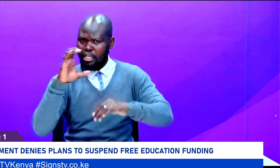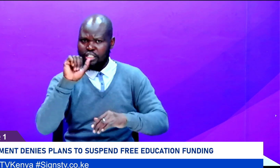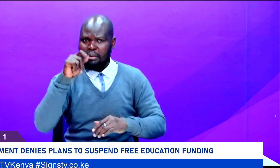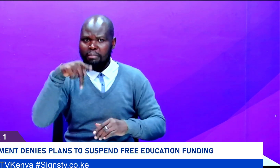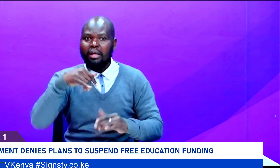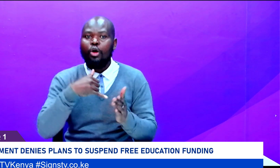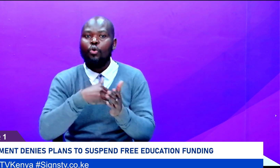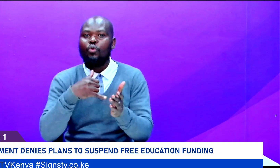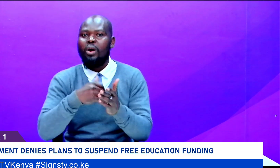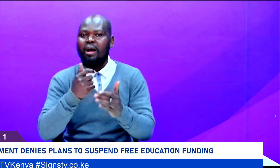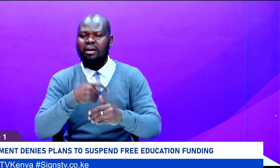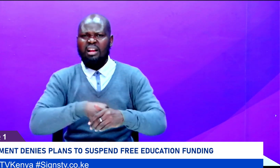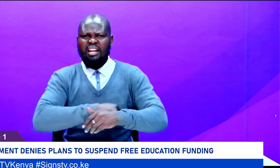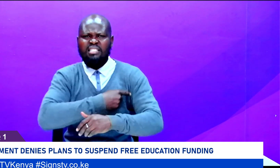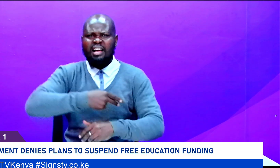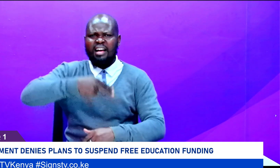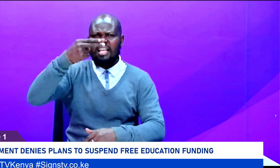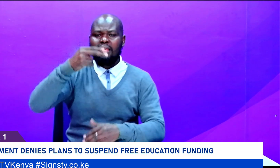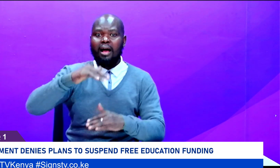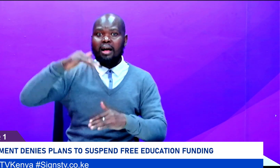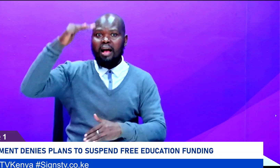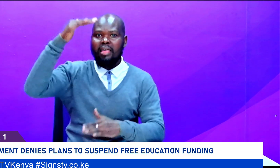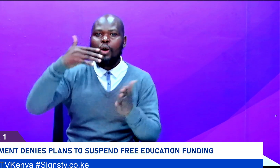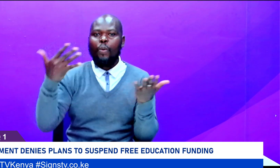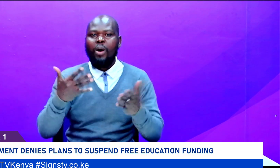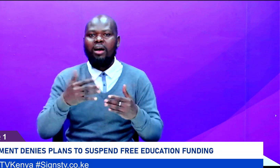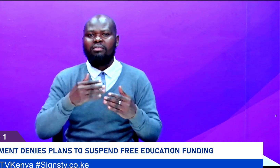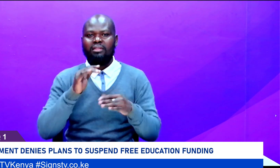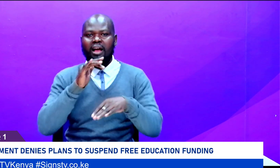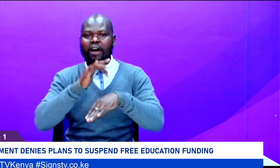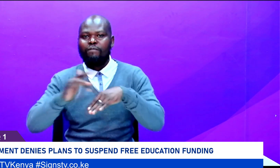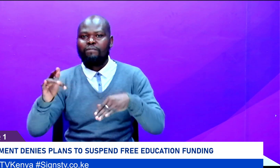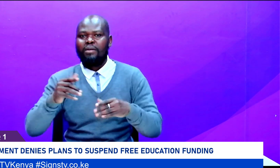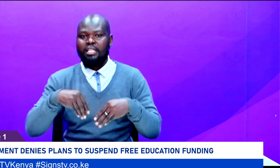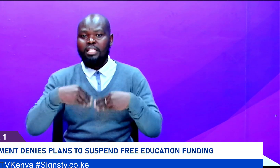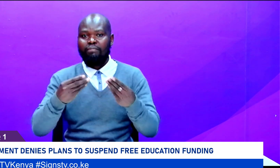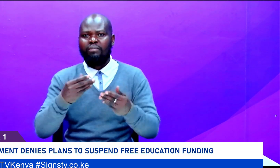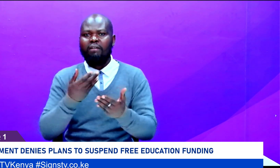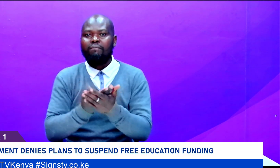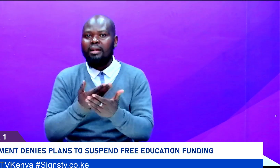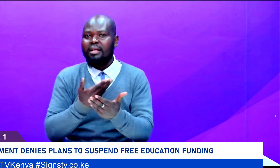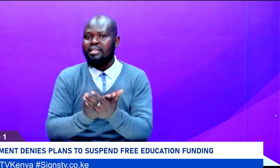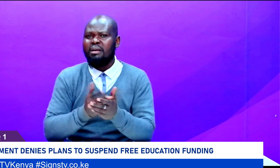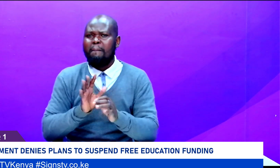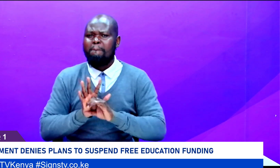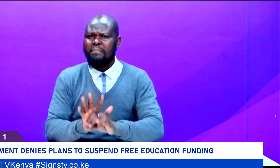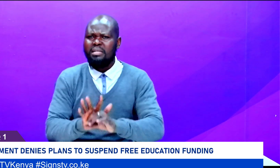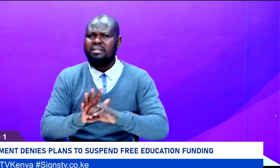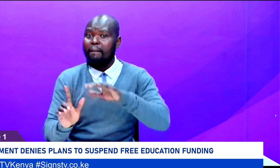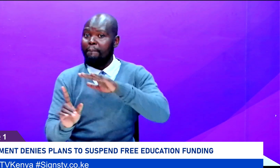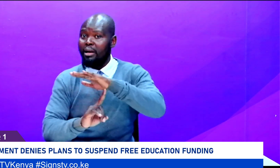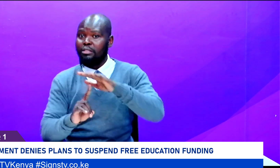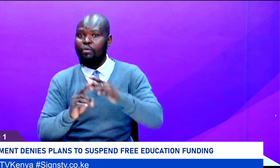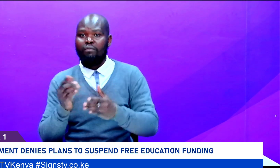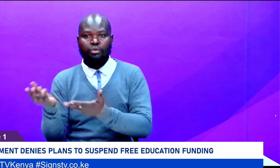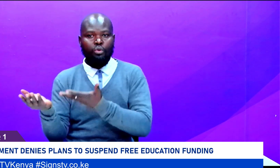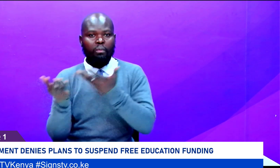In response, the government has denied any plans to suspend the free education program, stating that the